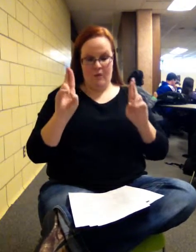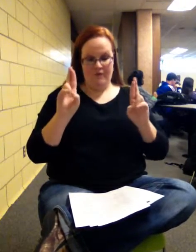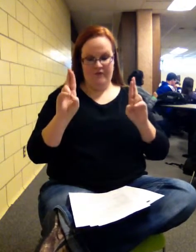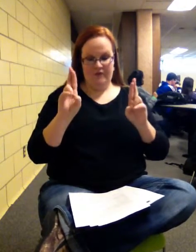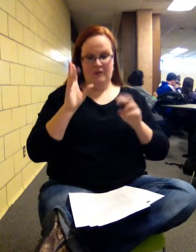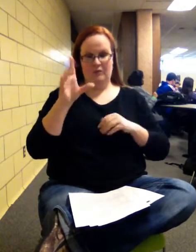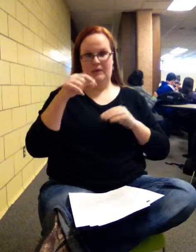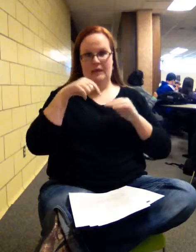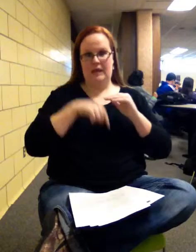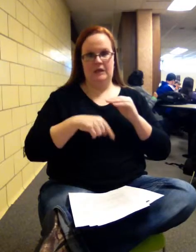the computer by then.